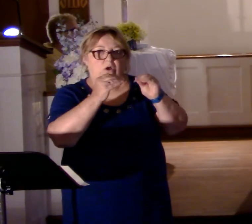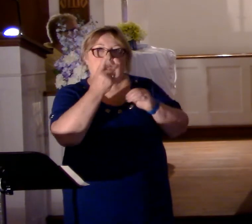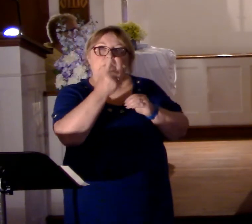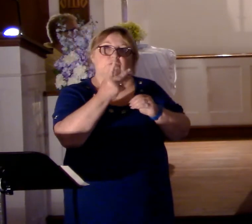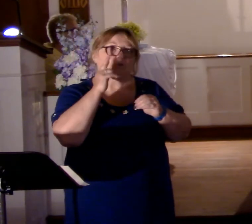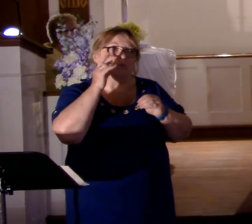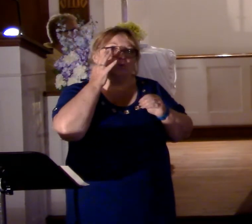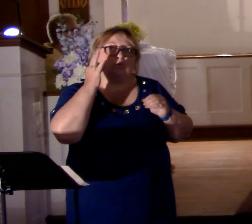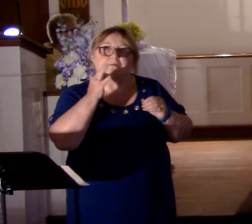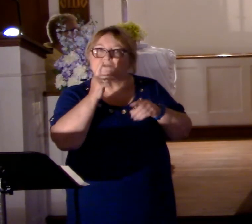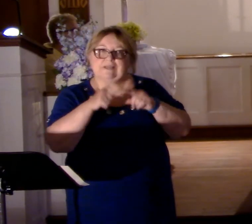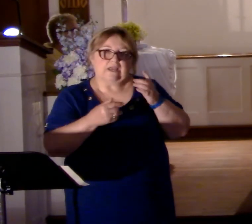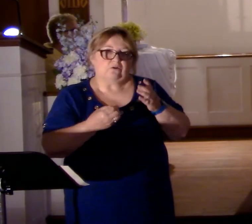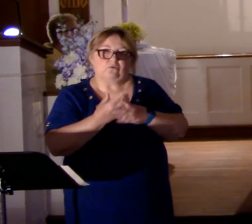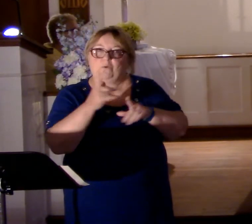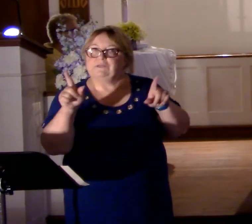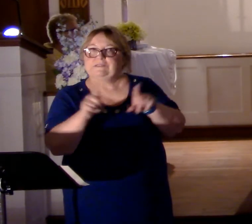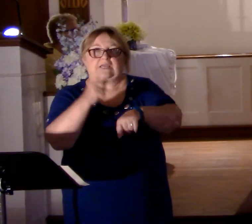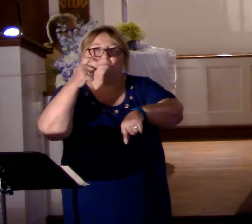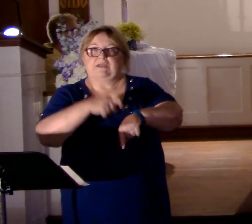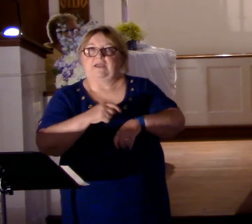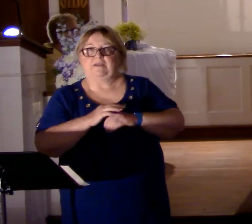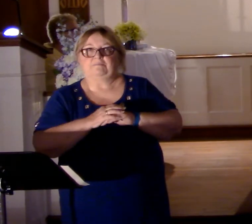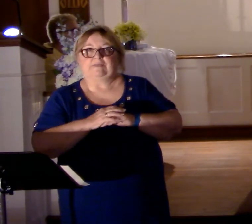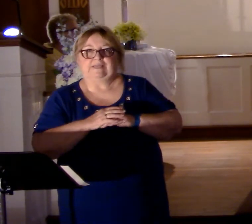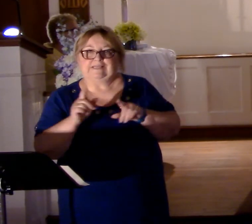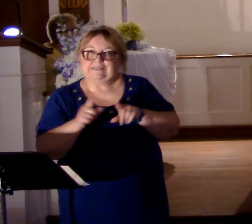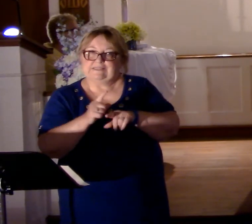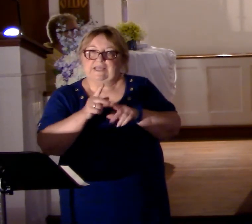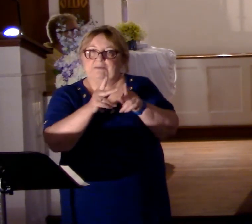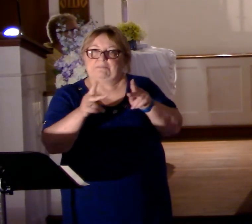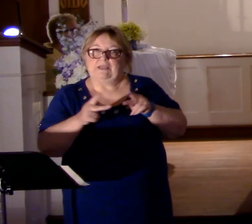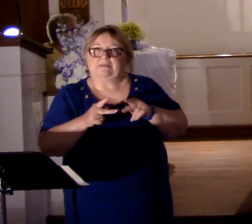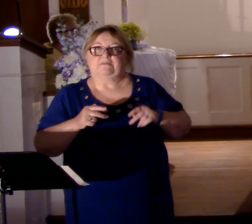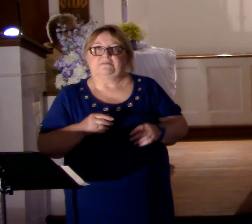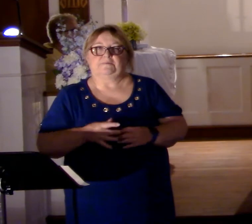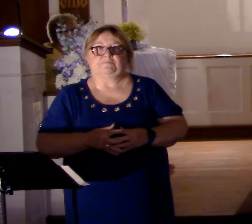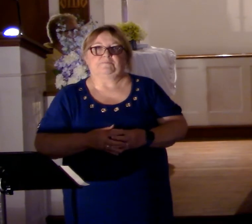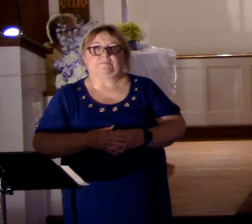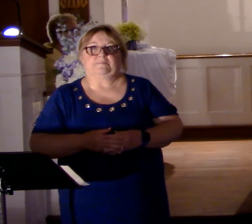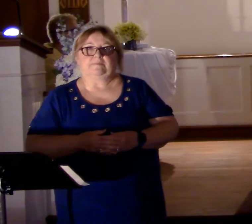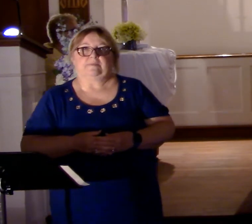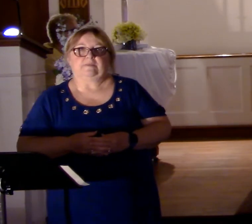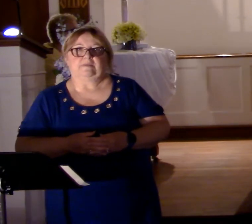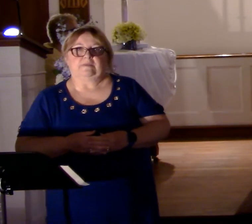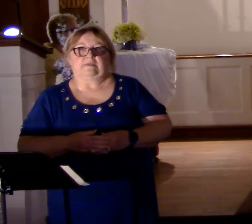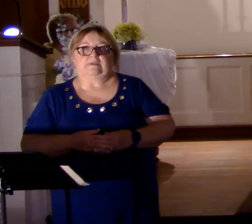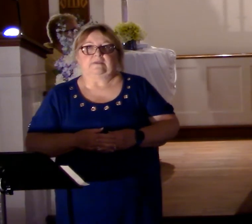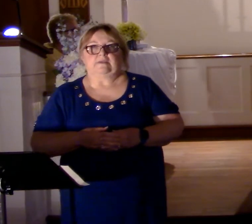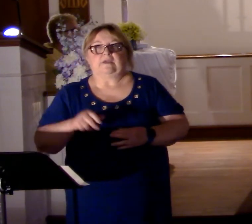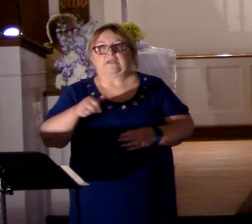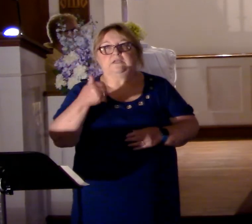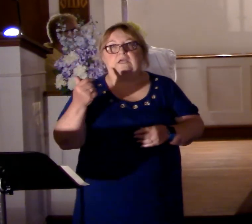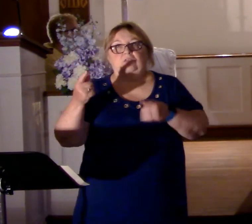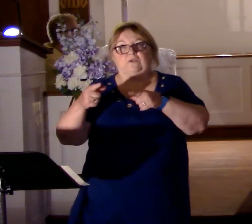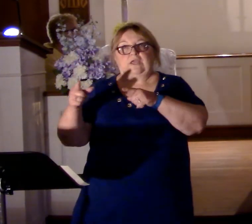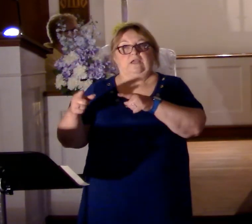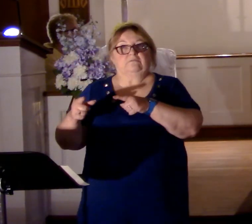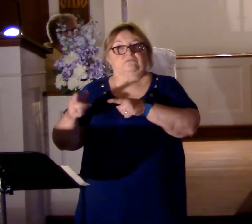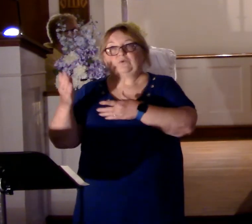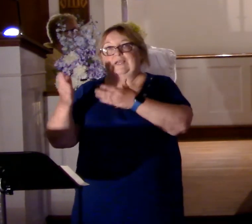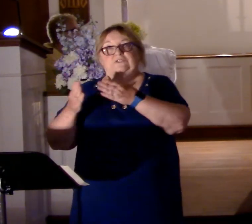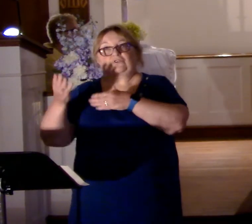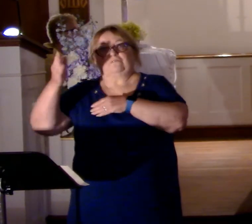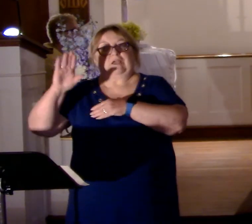crops cannot grow at the same time in the same place. On another occasion, he said, you cannot